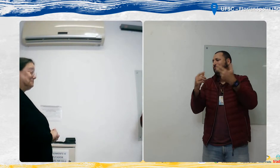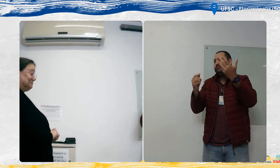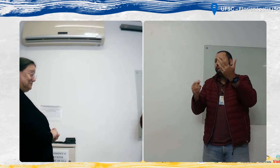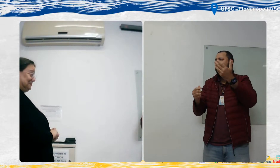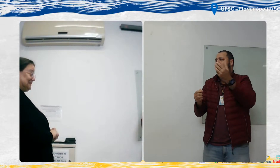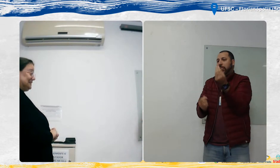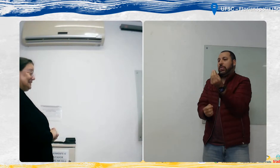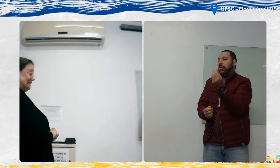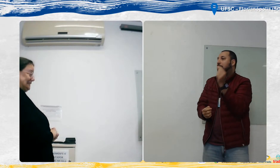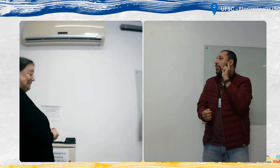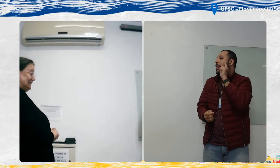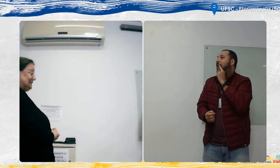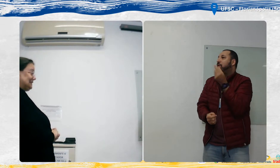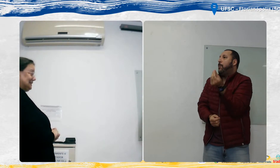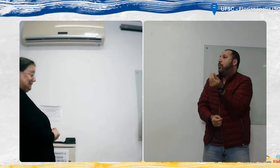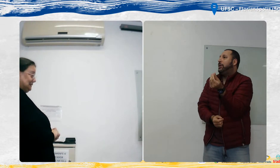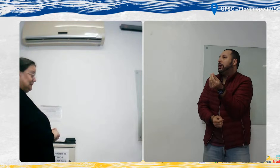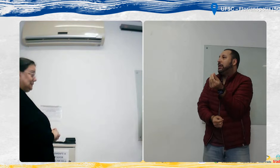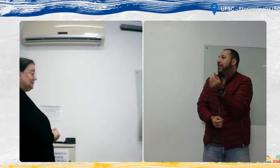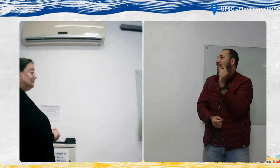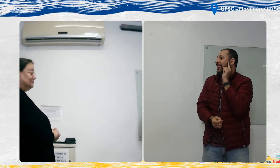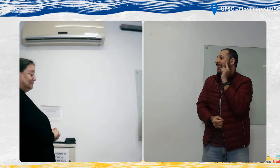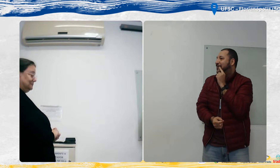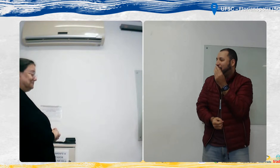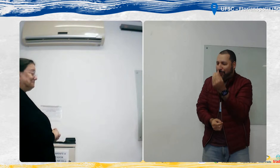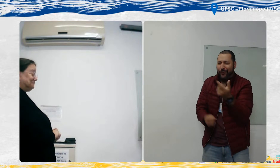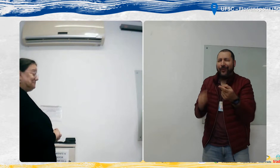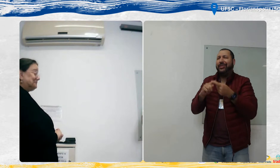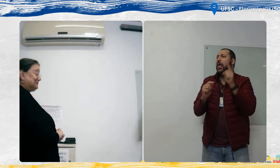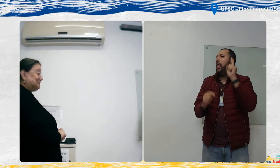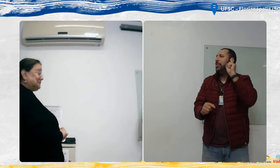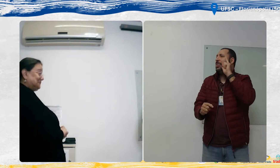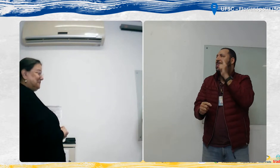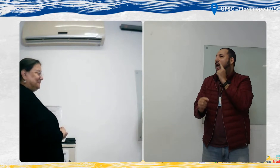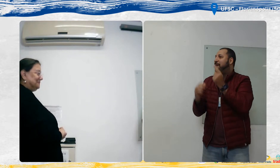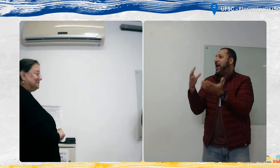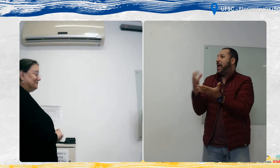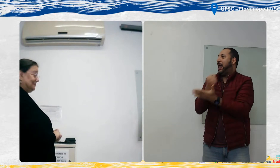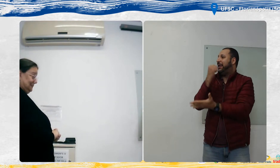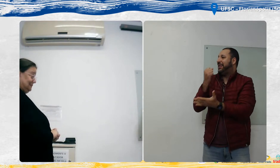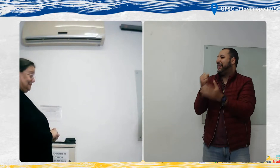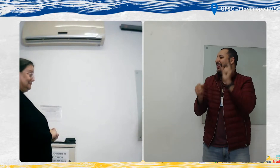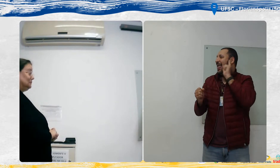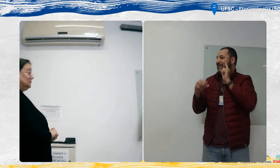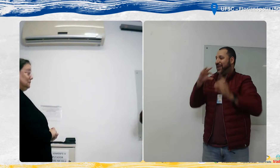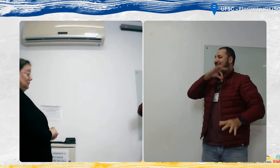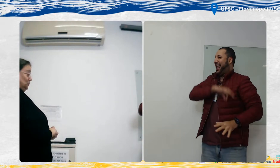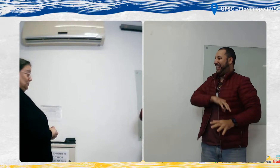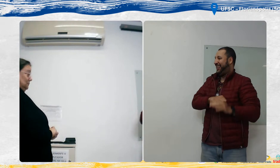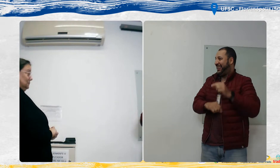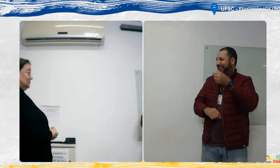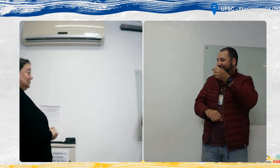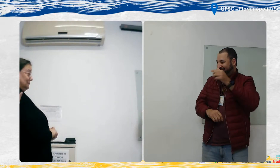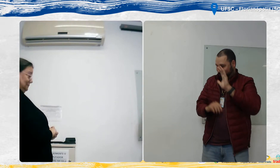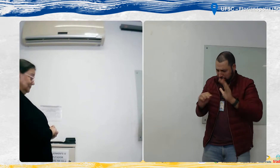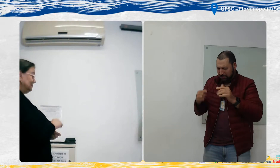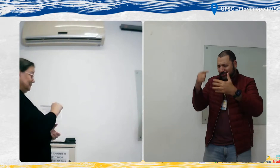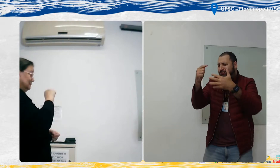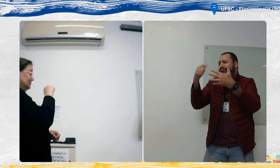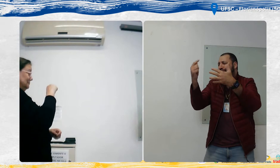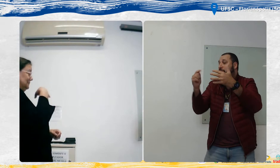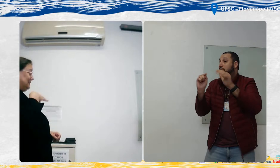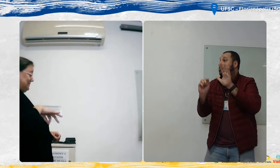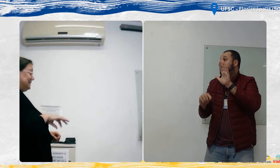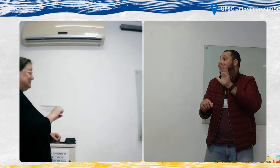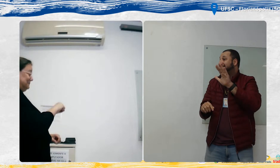overcome autism, for example? Or how, like the deaf way of being,